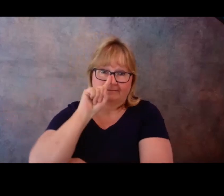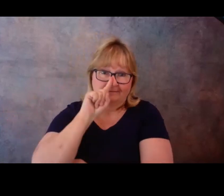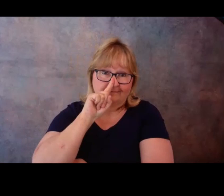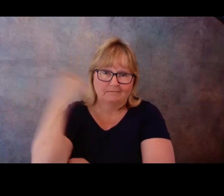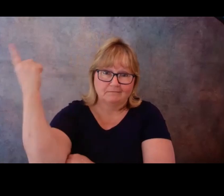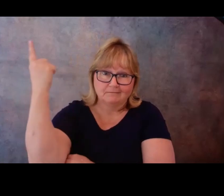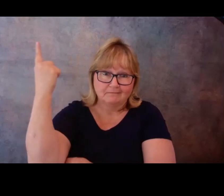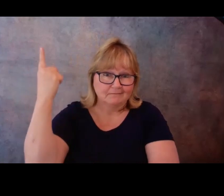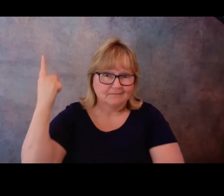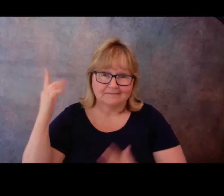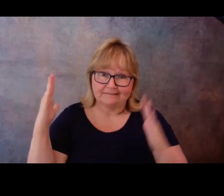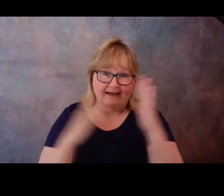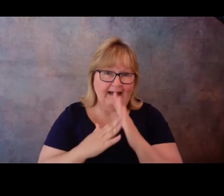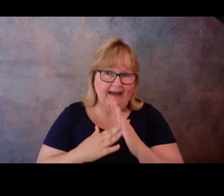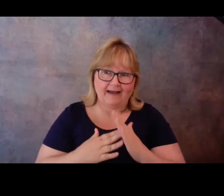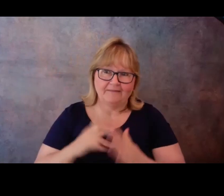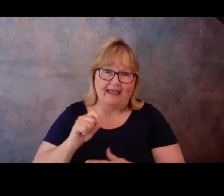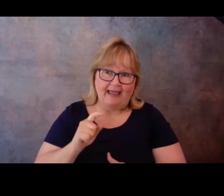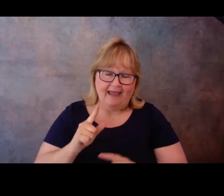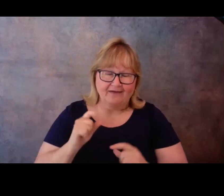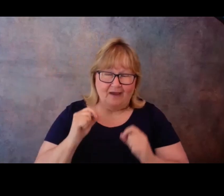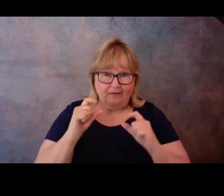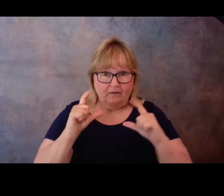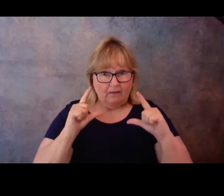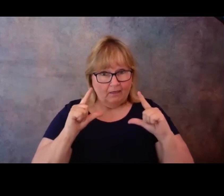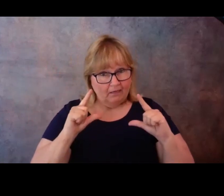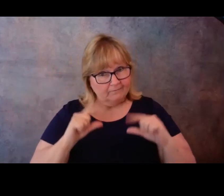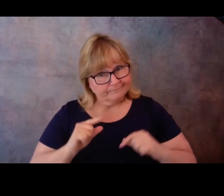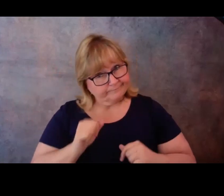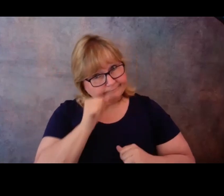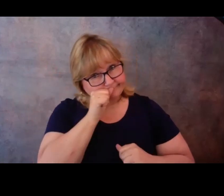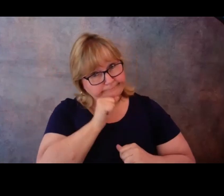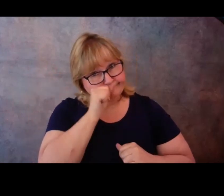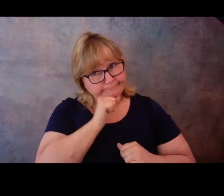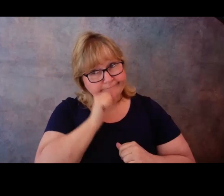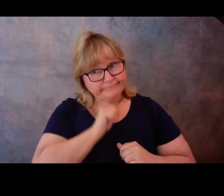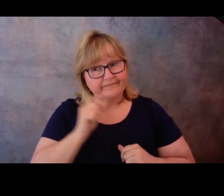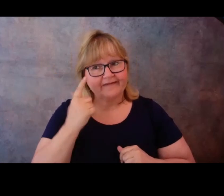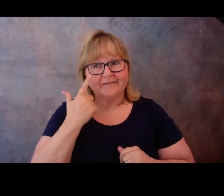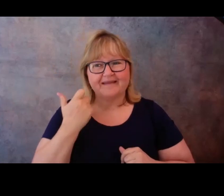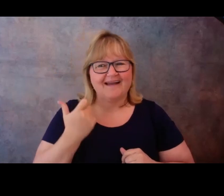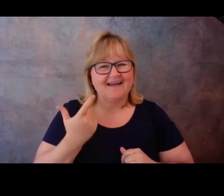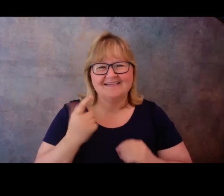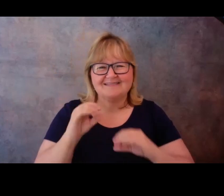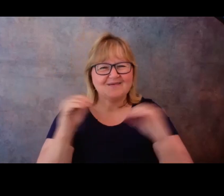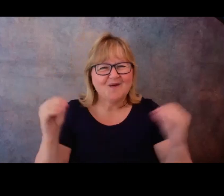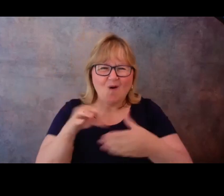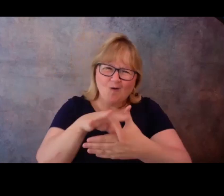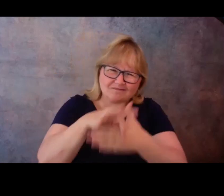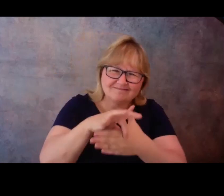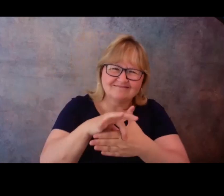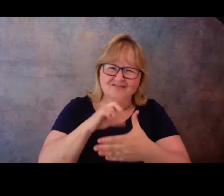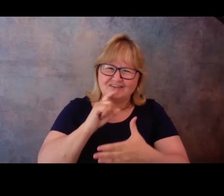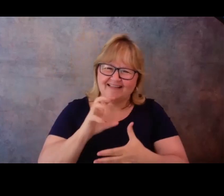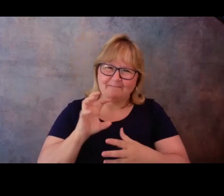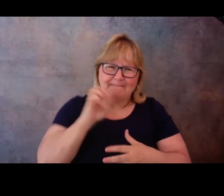come. You really had to keep toothpicks to hold your eyes open because there was no real critical bite in